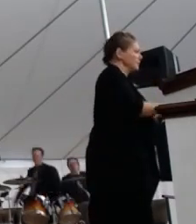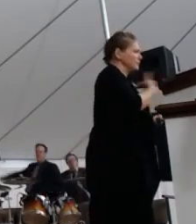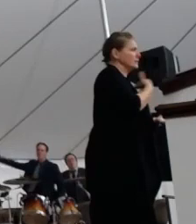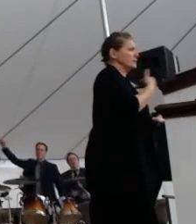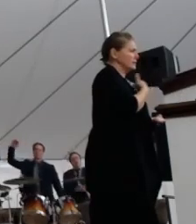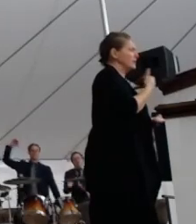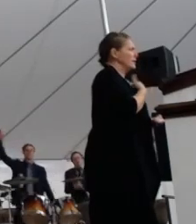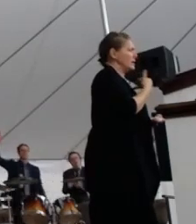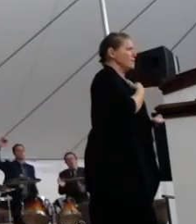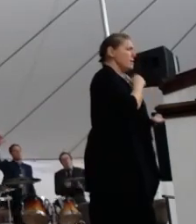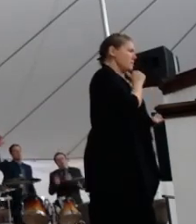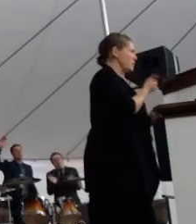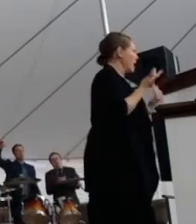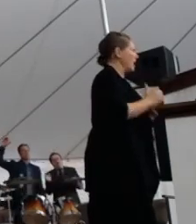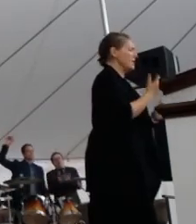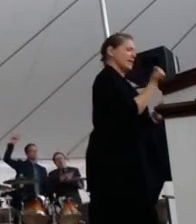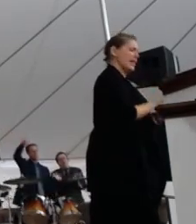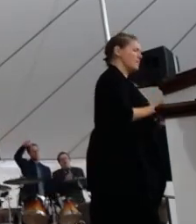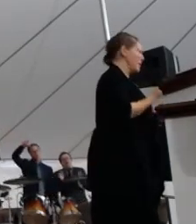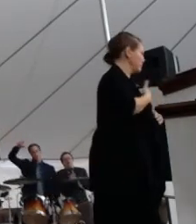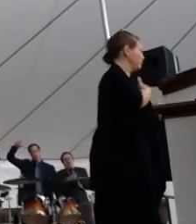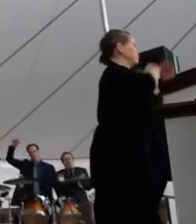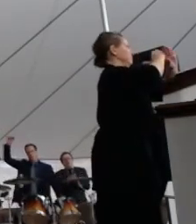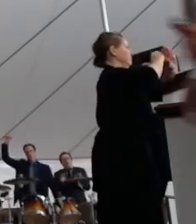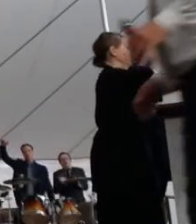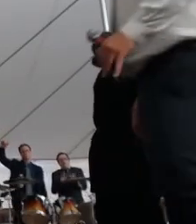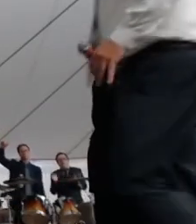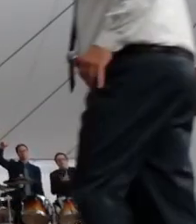let anything stop what God's trying to accomplish.